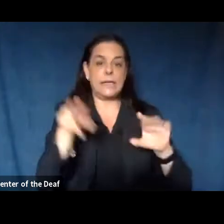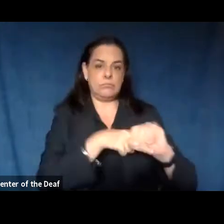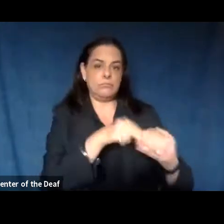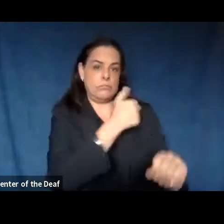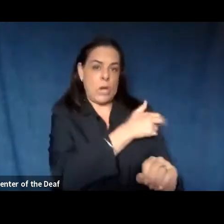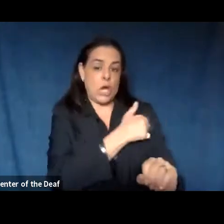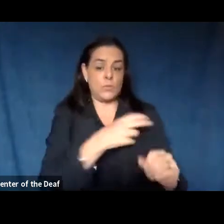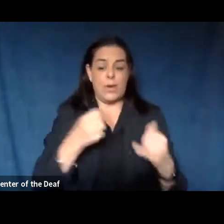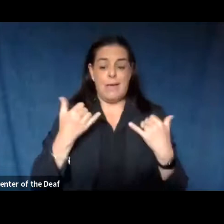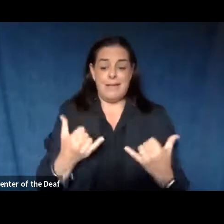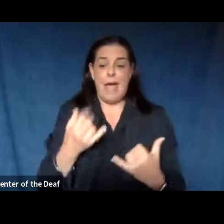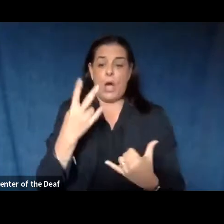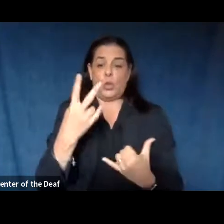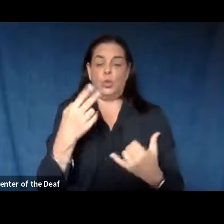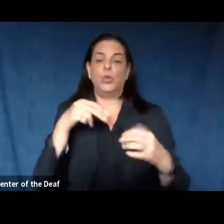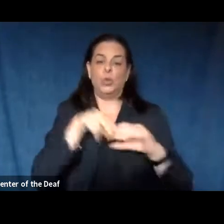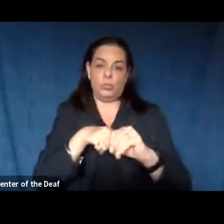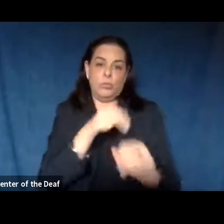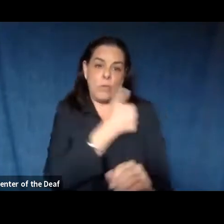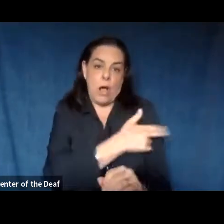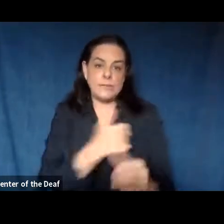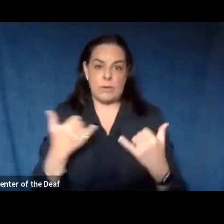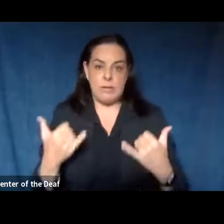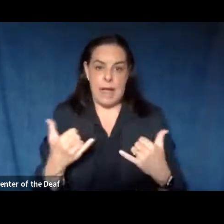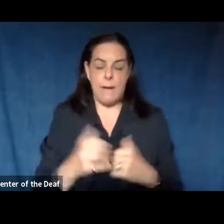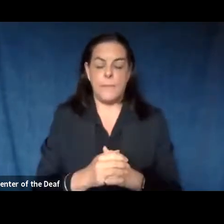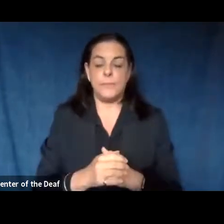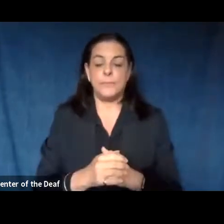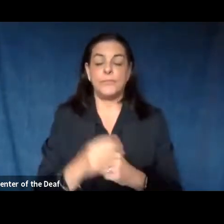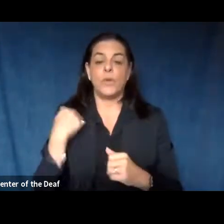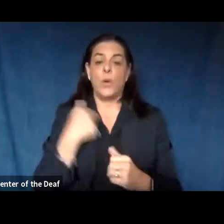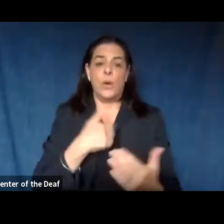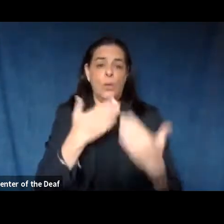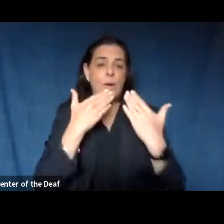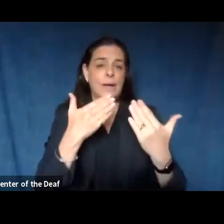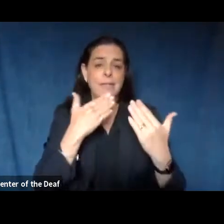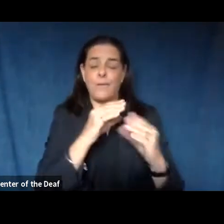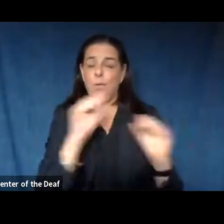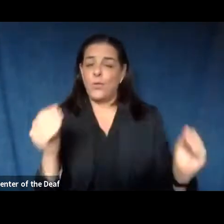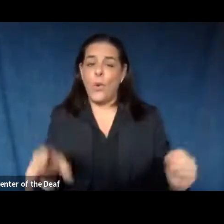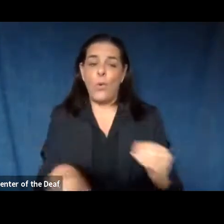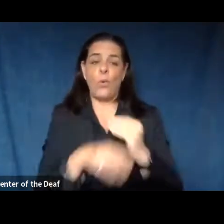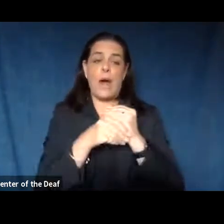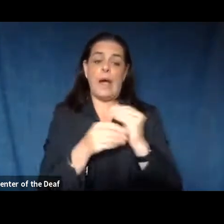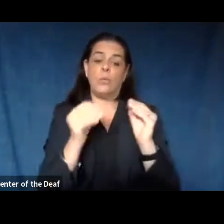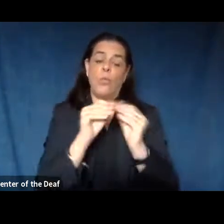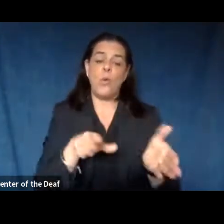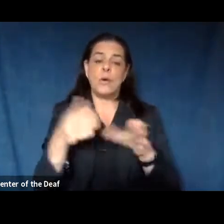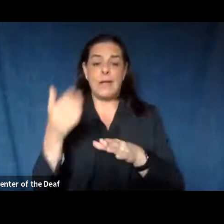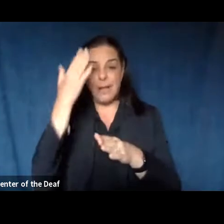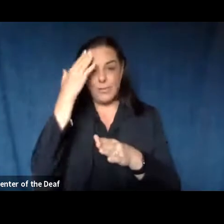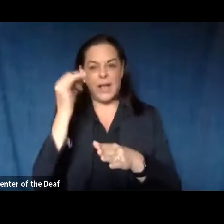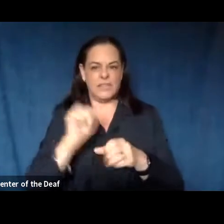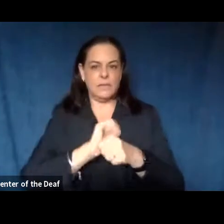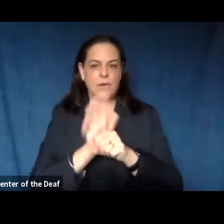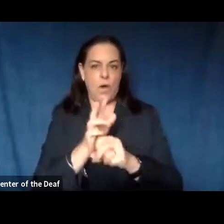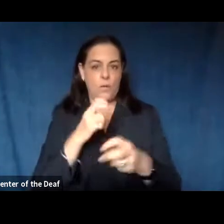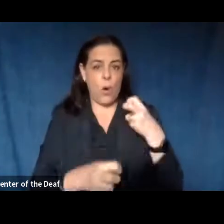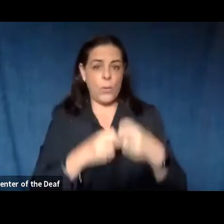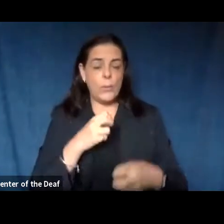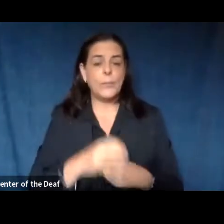Knox County residents are currently hospitalized. We are thankful that we have no additional deaths due to COVID